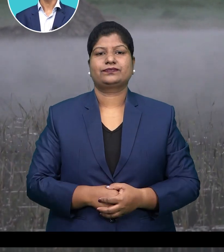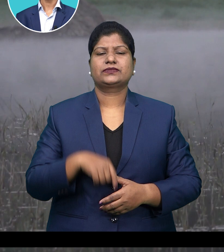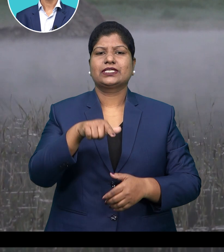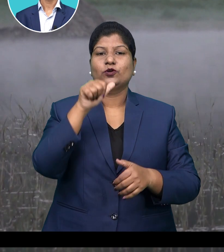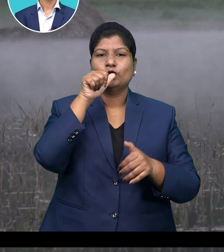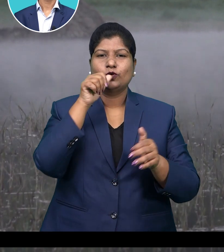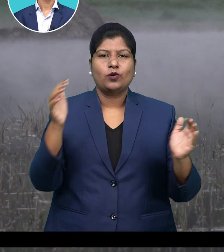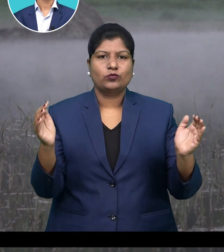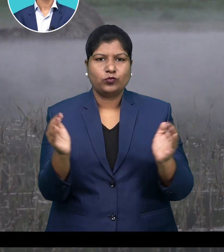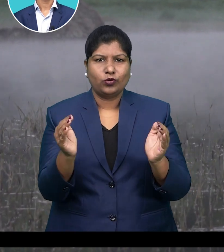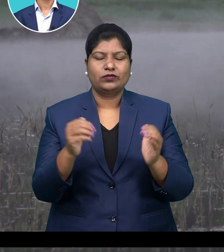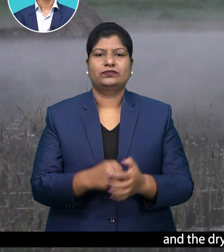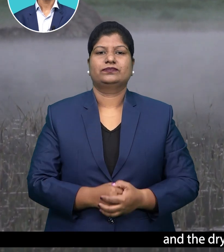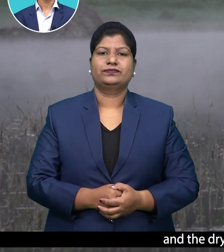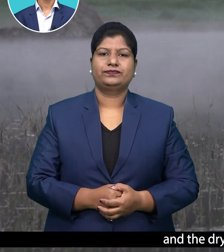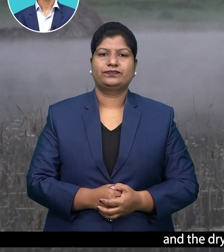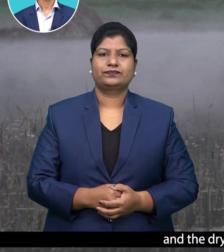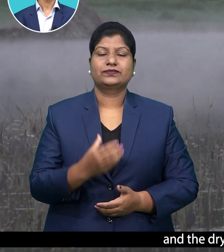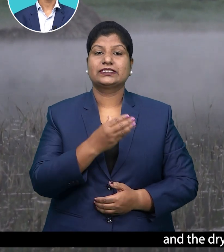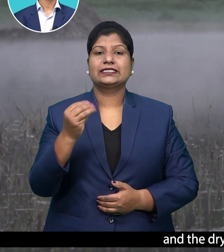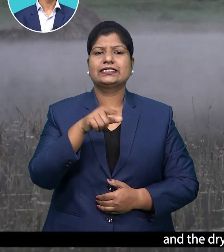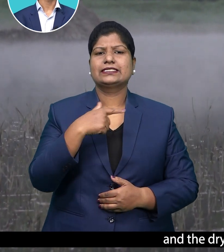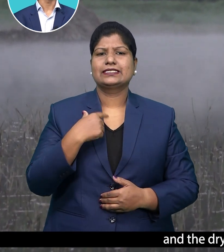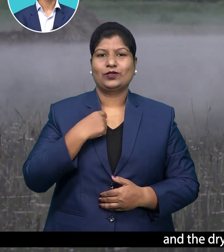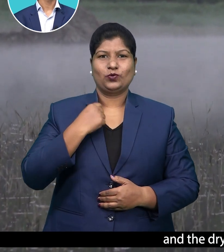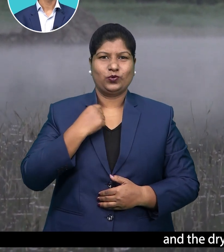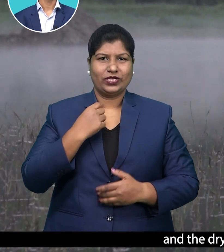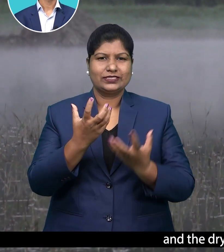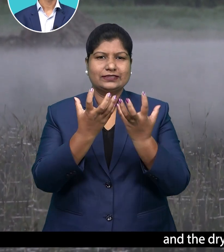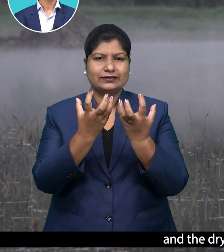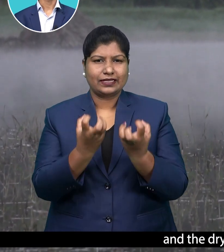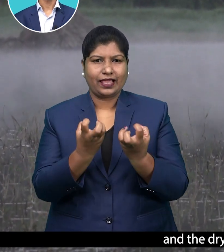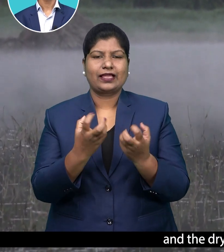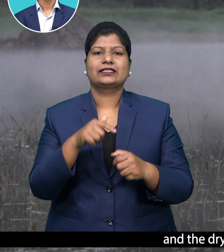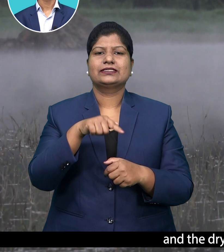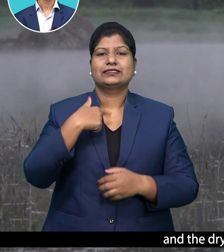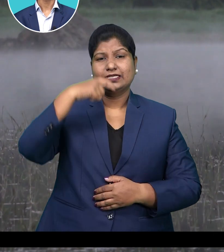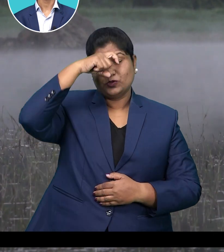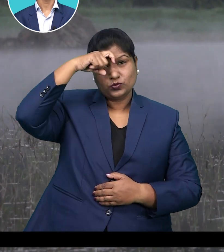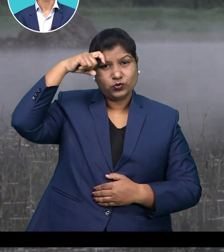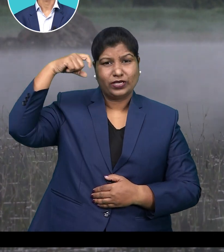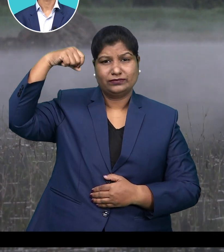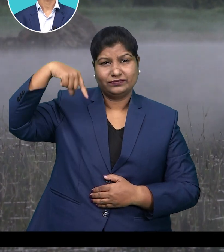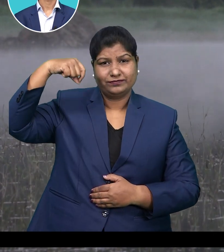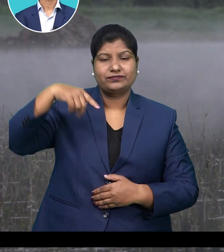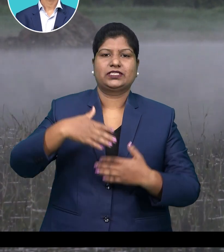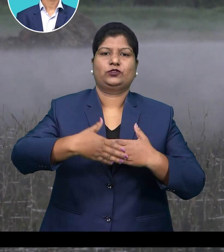and ponds, and the drying of wet clothes, sweat, and so